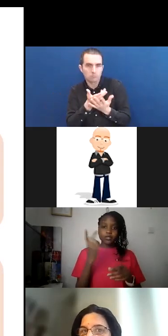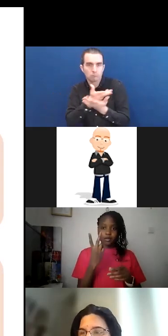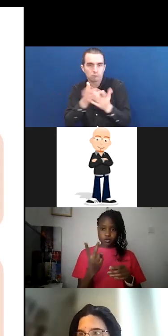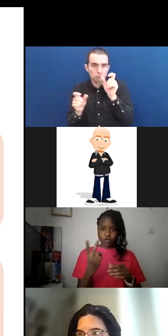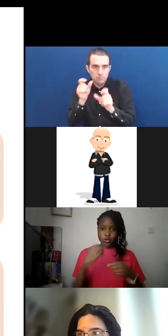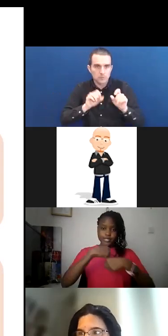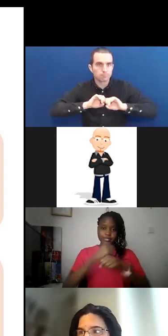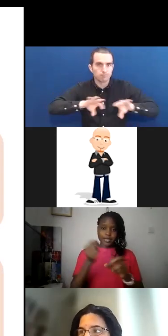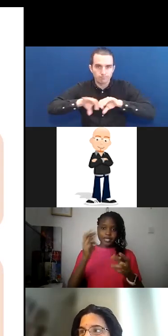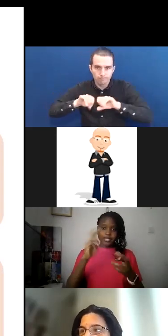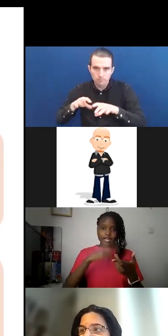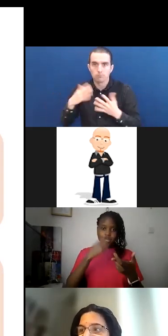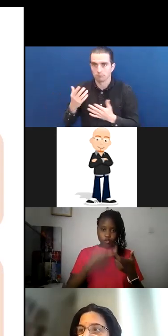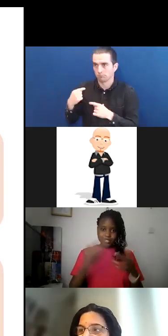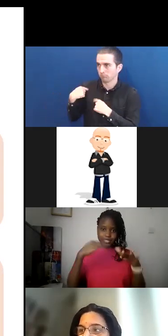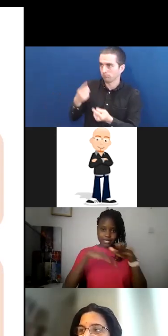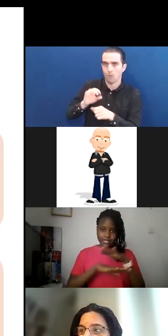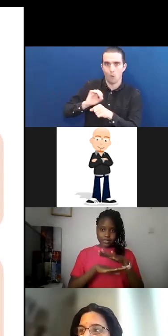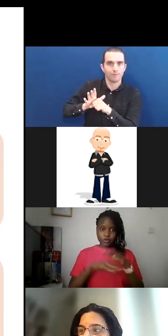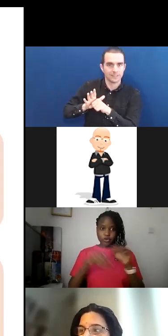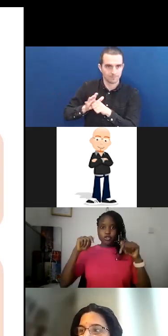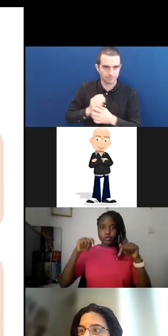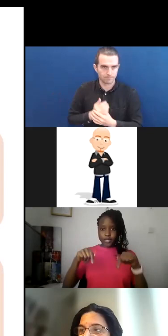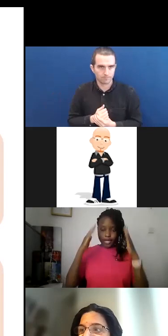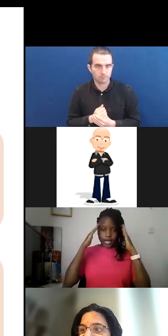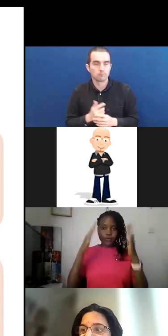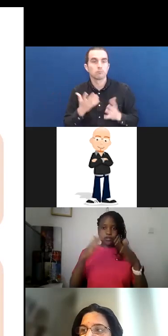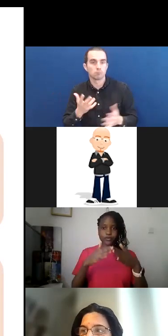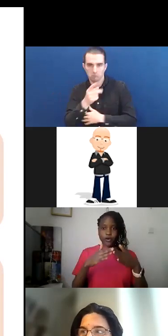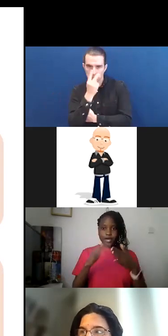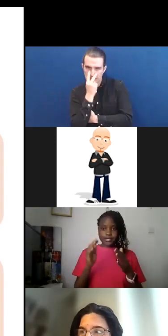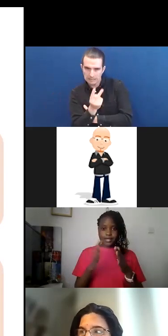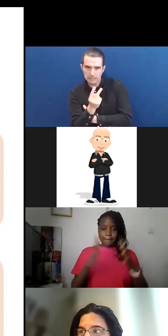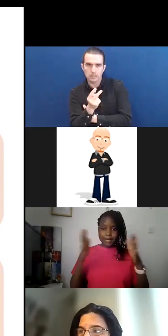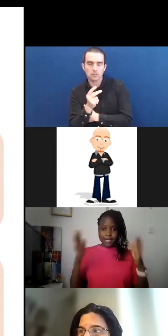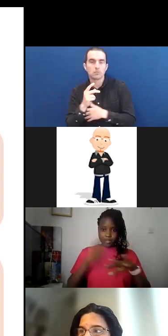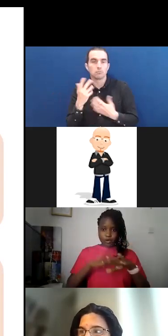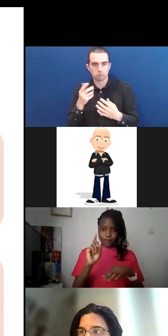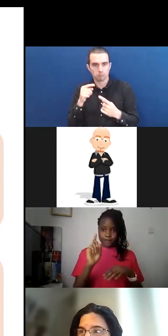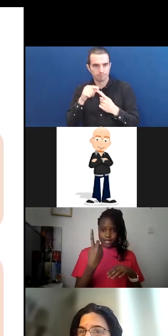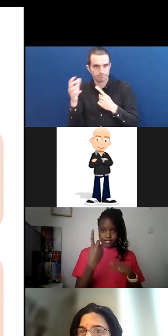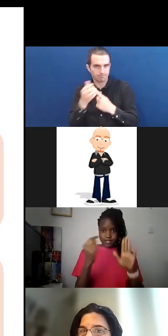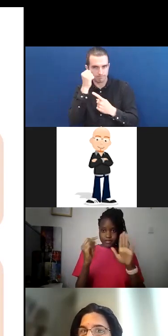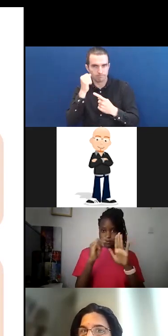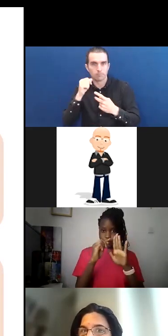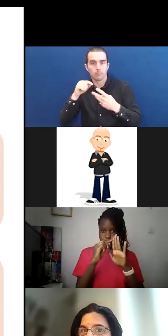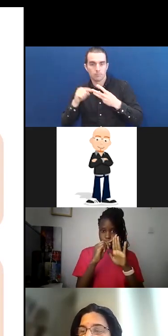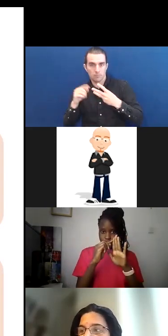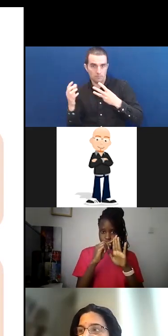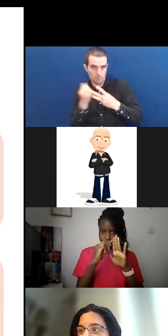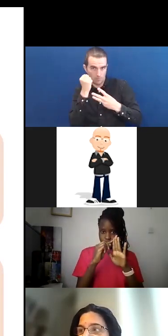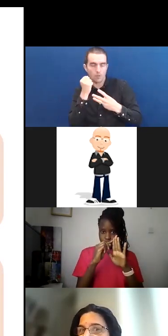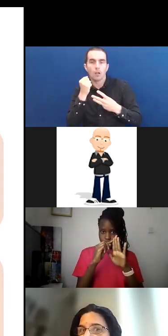resources accessible. And today I'm going to focus mainly on the first point, which is the checklist.